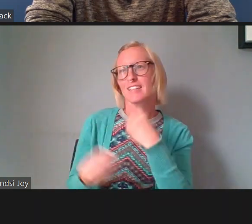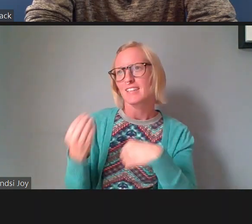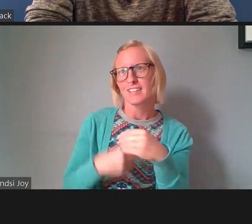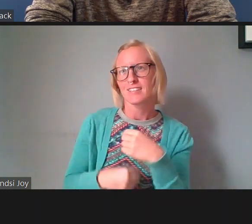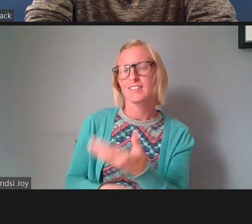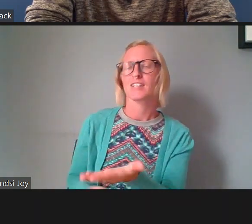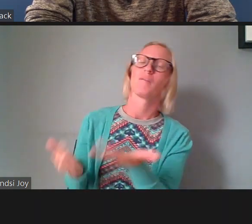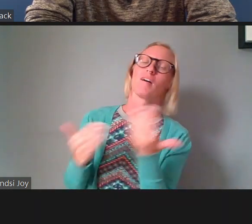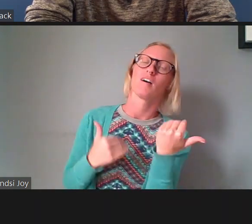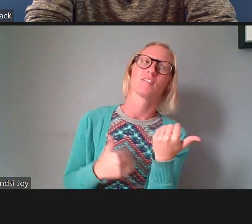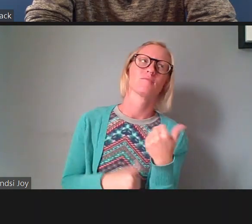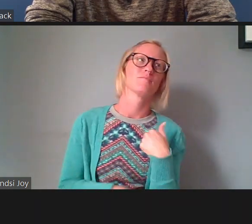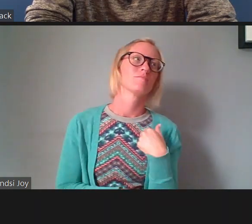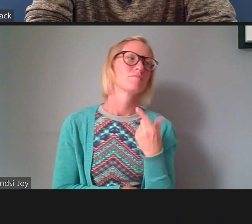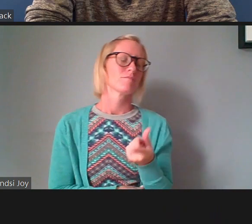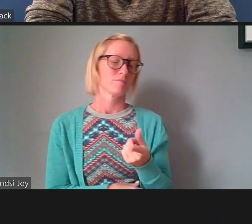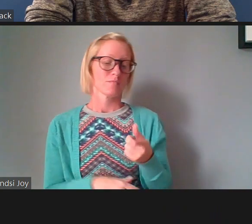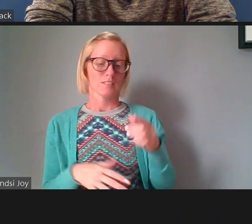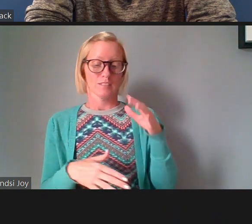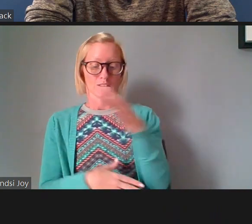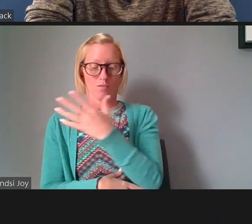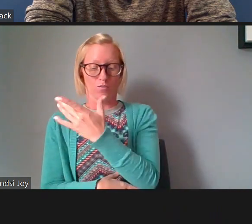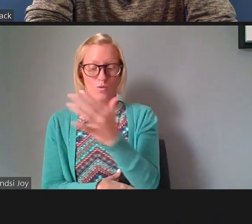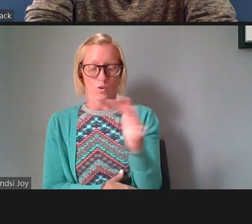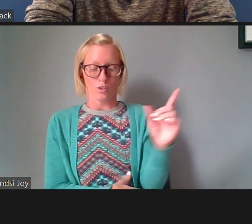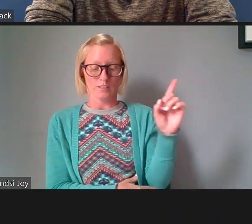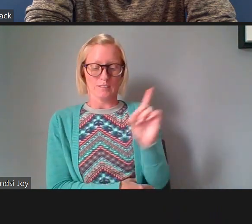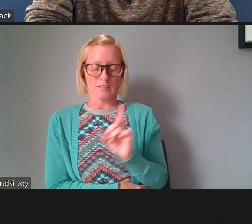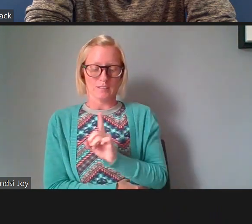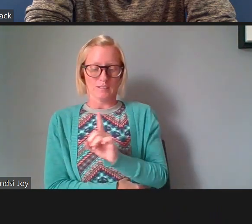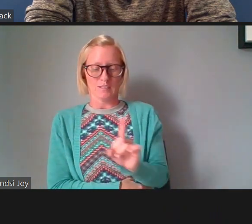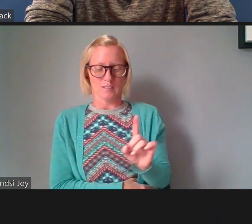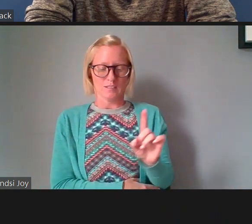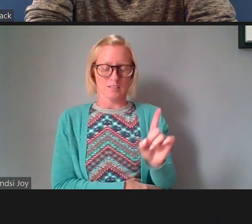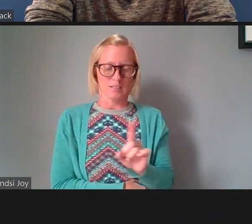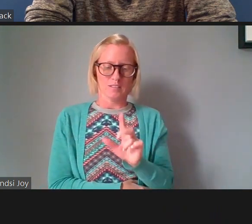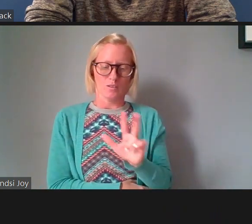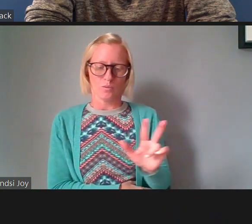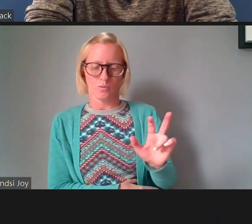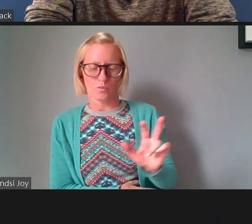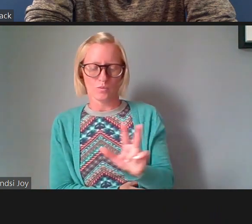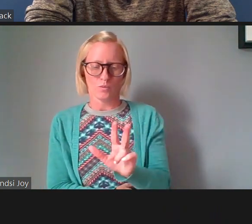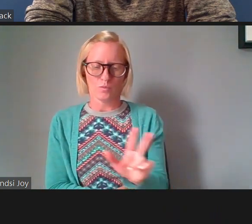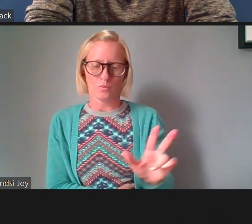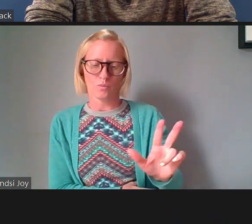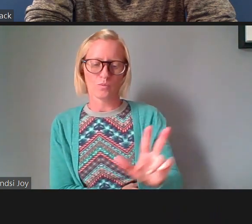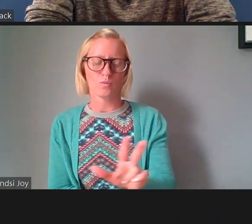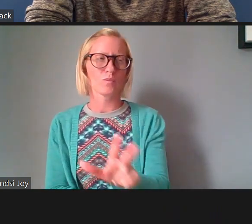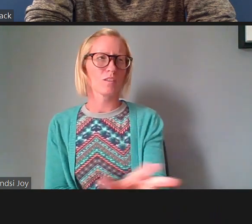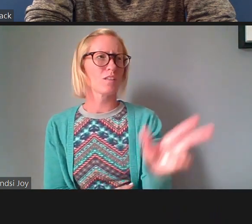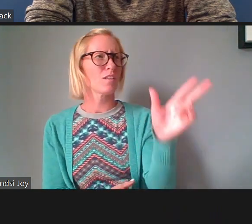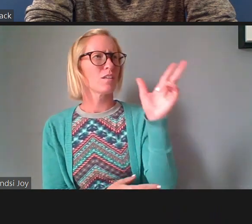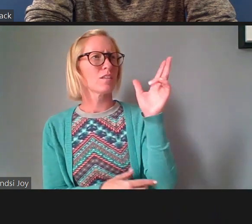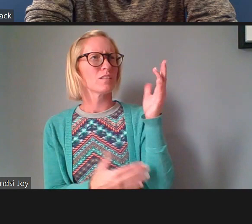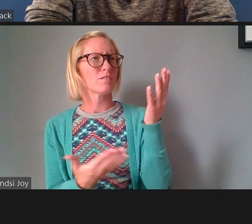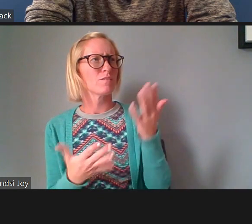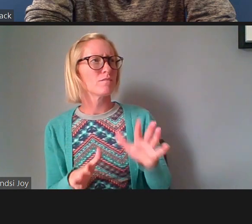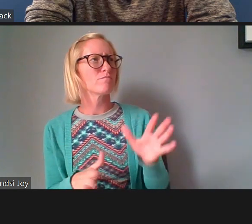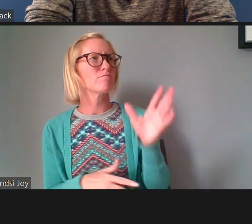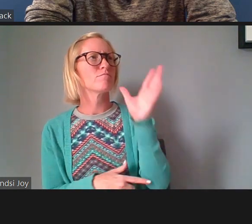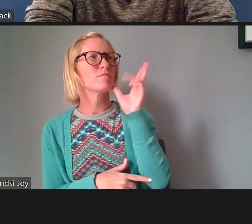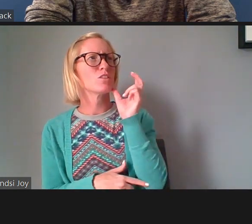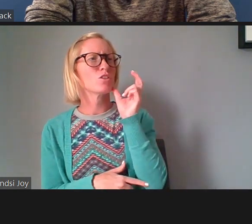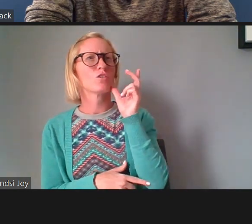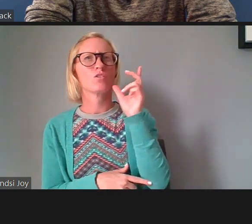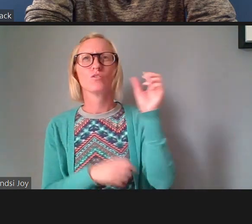They were in the beginnings of the thick forest, plonking with weary feet on a track, when they heard the noises, squeakings, and